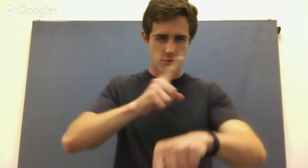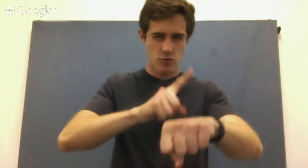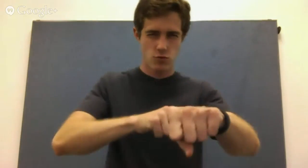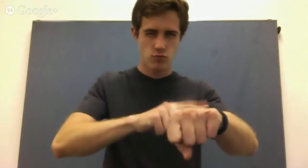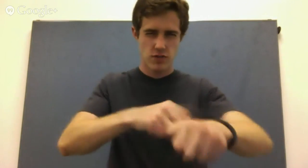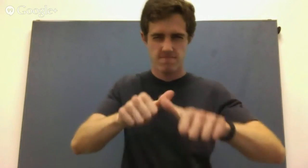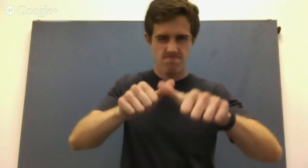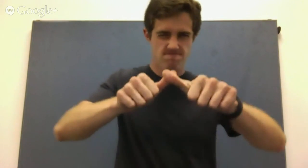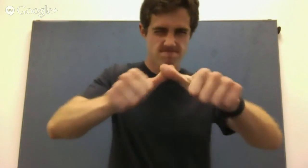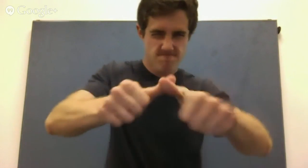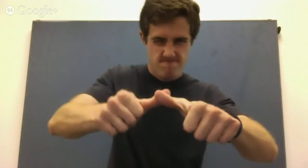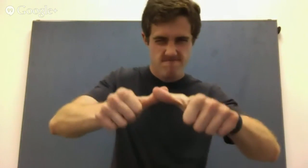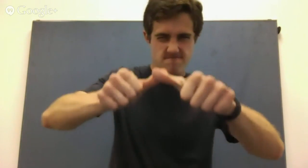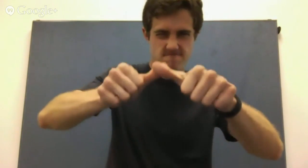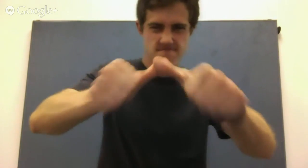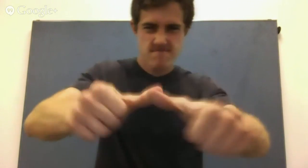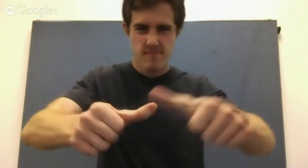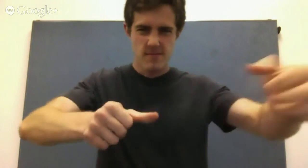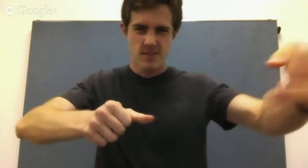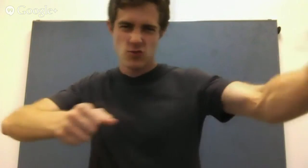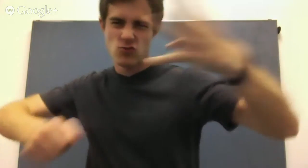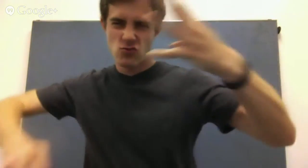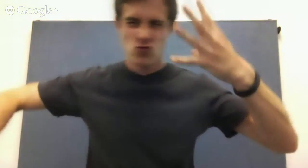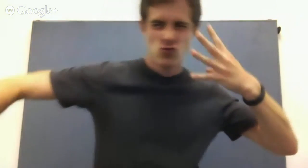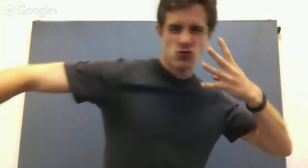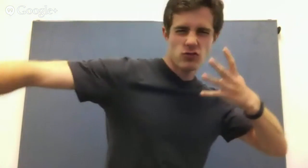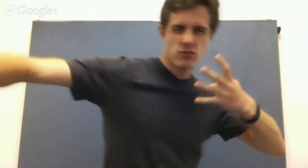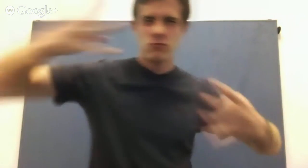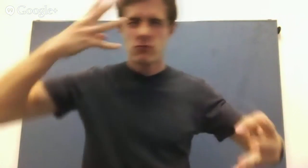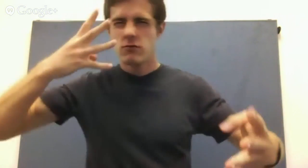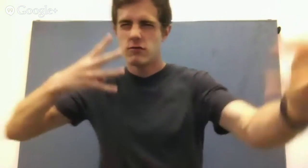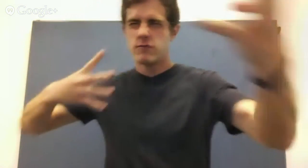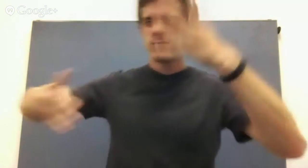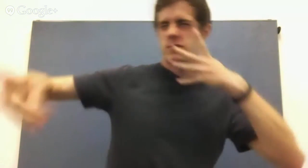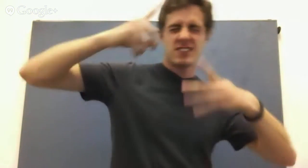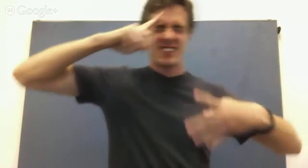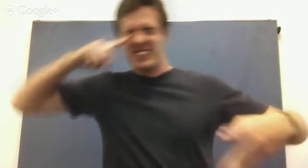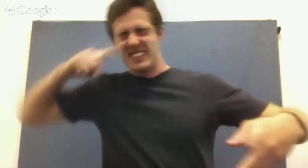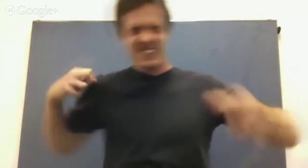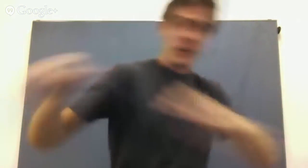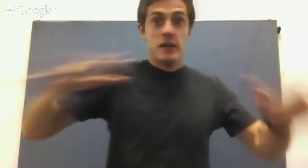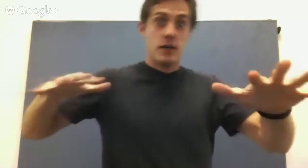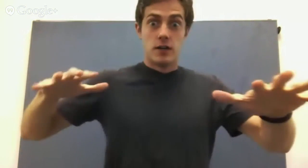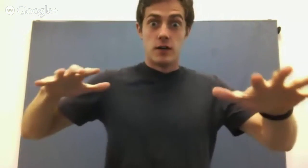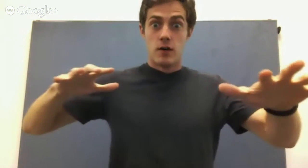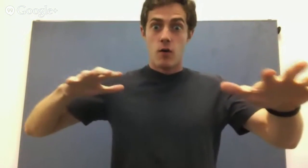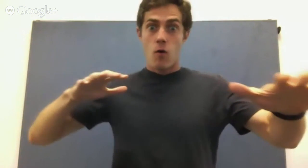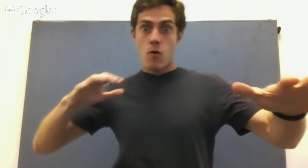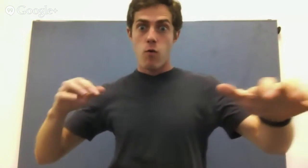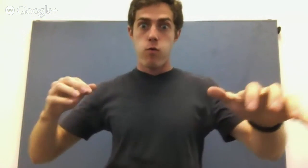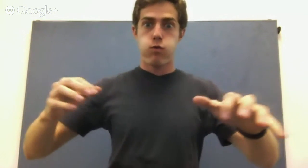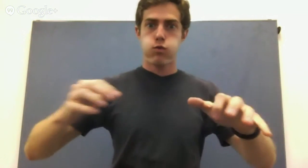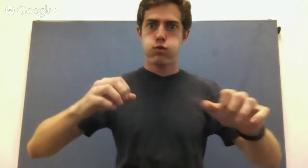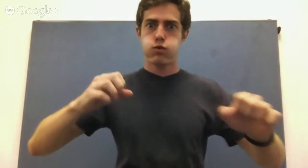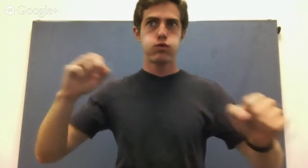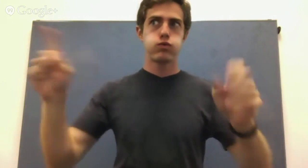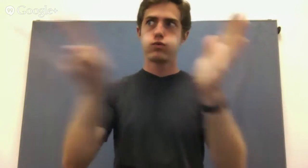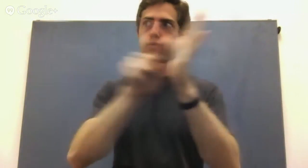The wind of change blows straight into the face of time, like a storm wind that